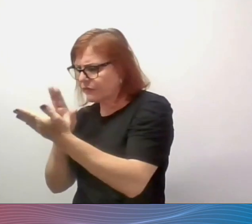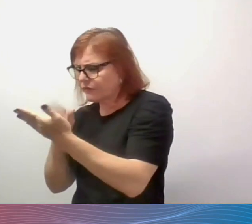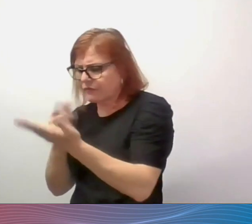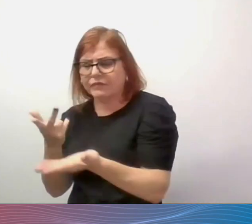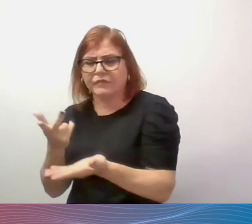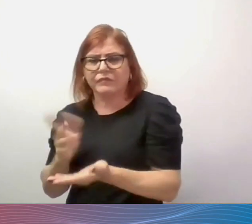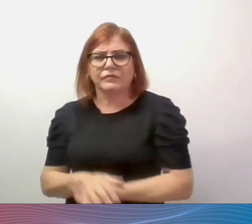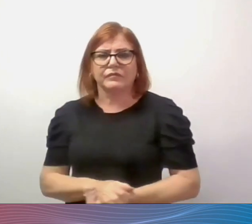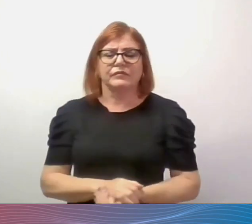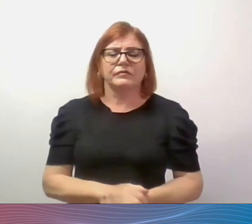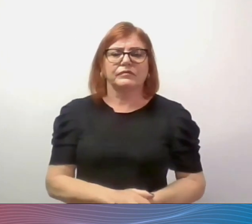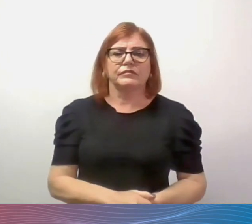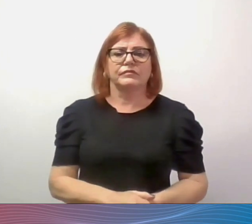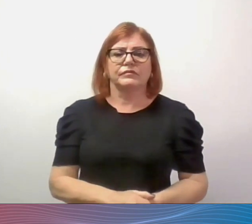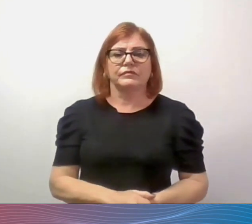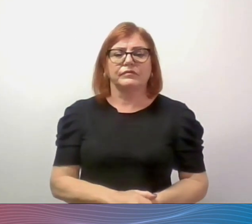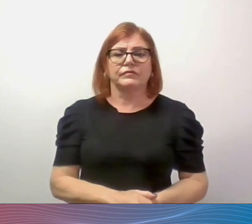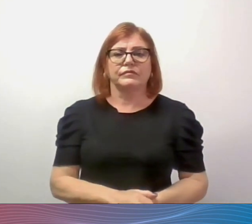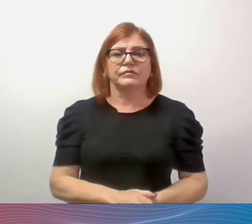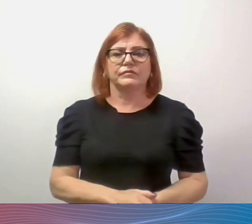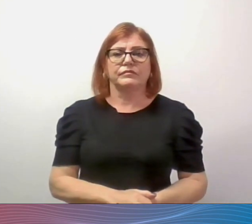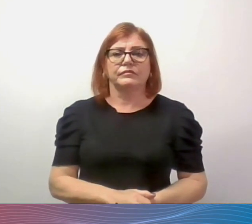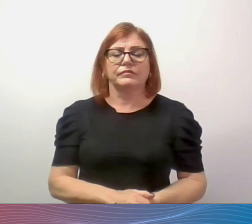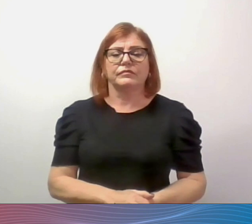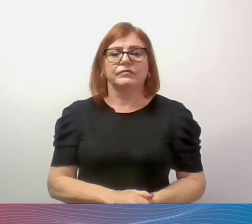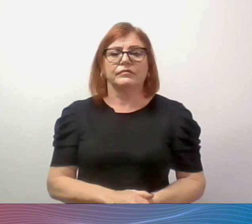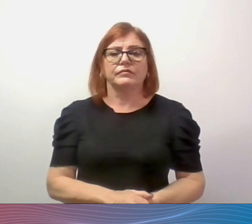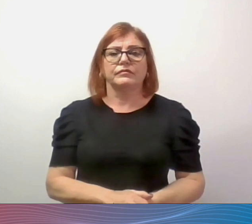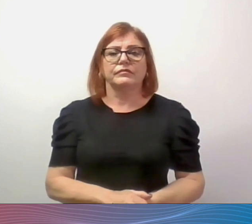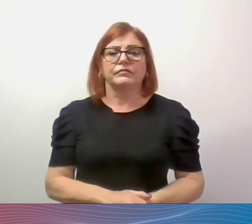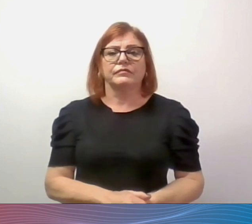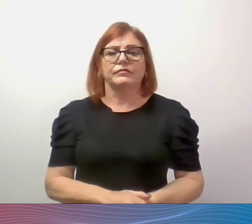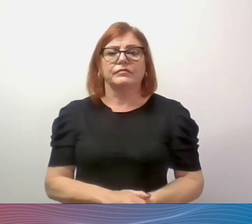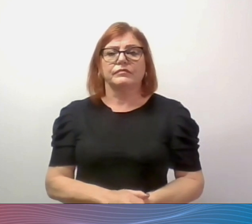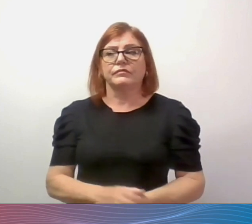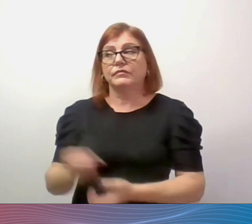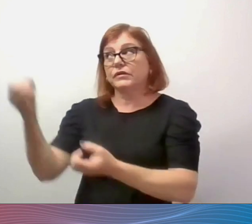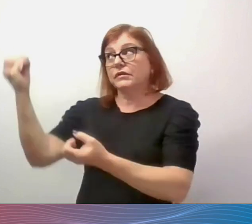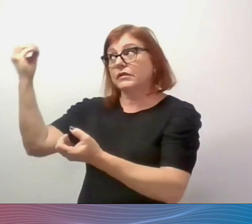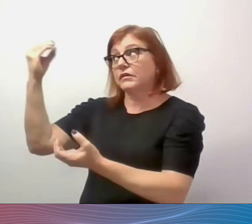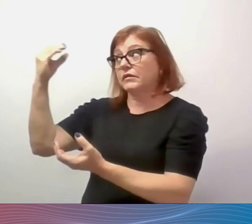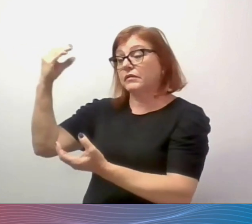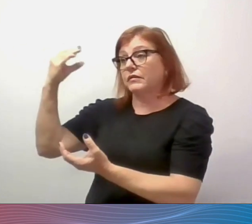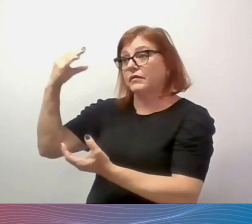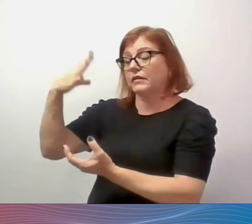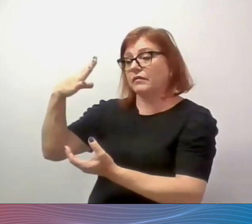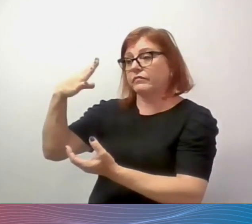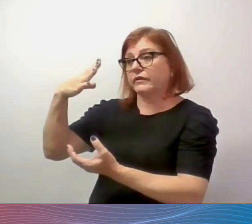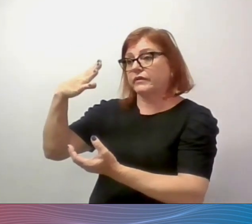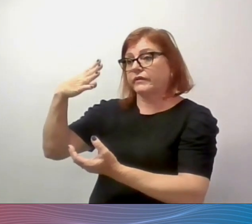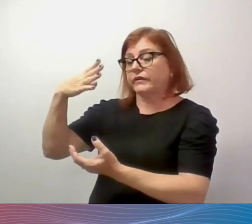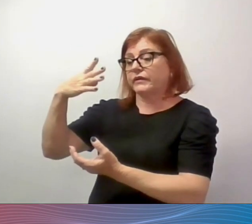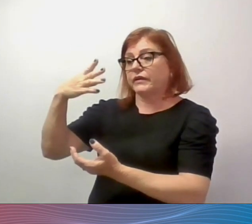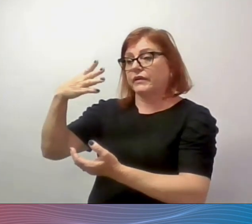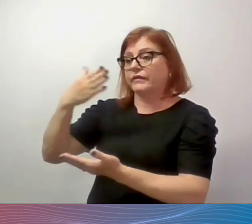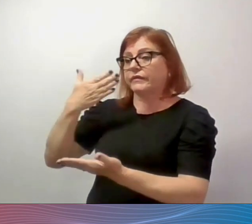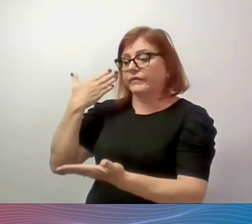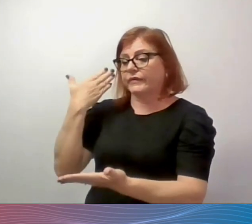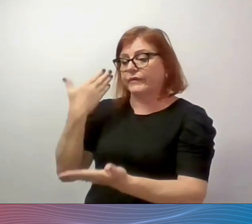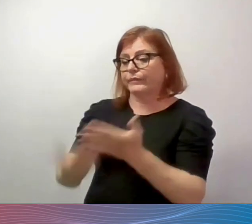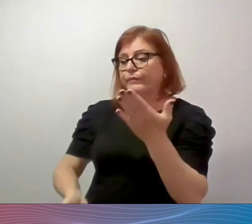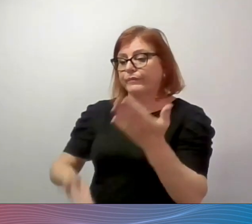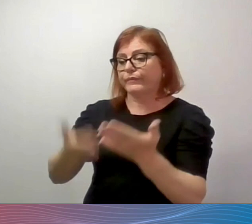você ganha da graça por um lado e aqui tem um dreno que vaza. You gain grace from one